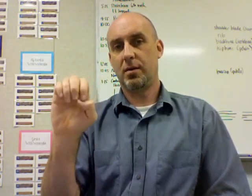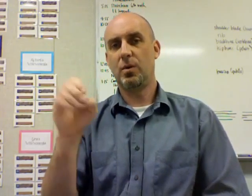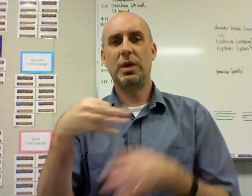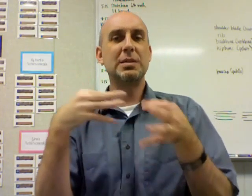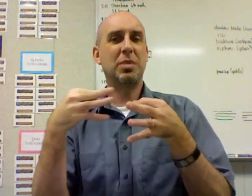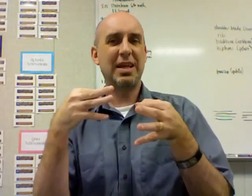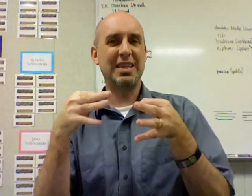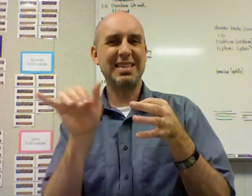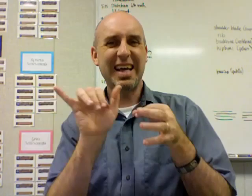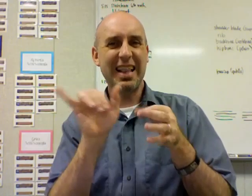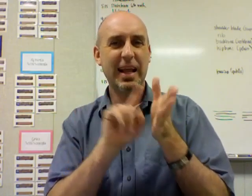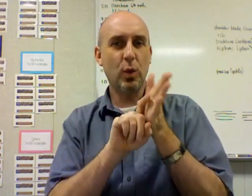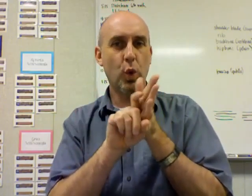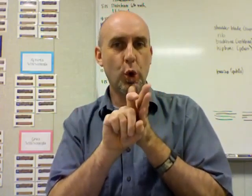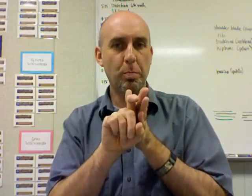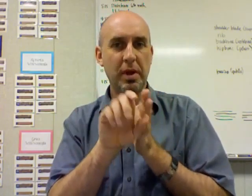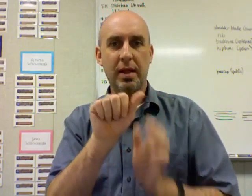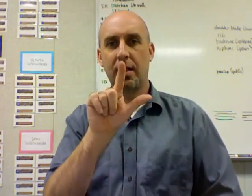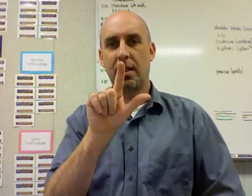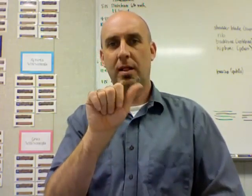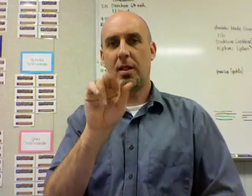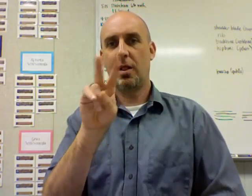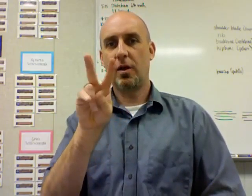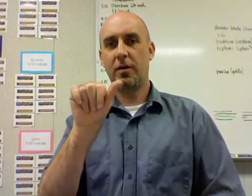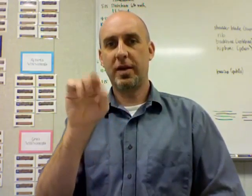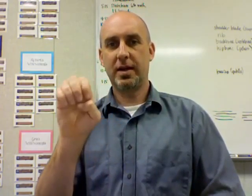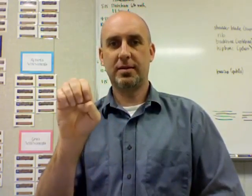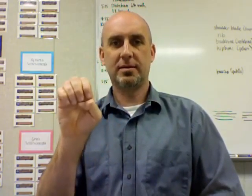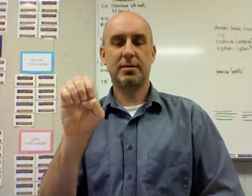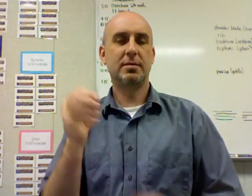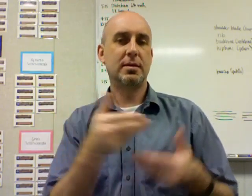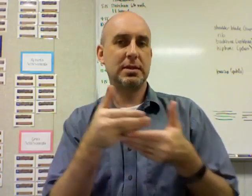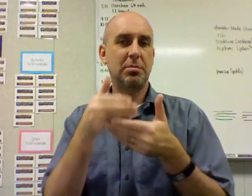And we explain that it's kind of like a worm. Larva.